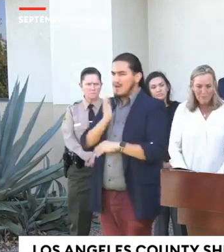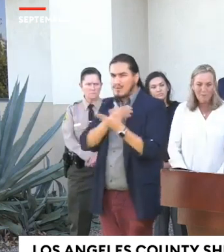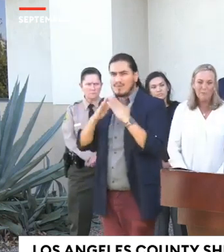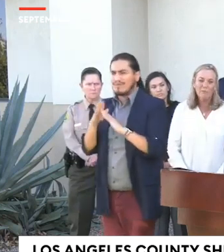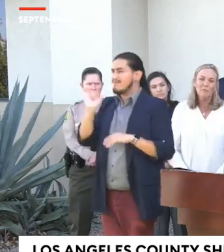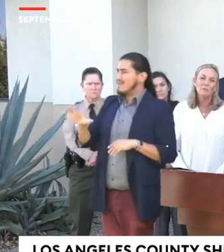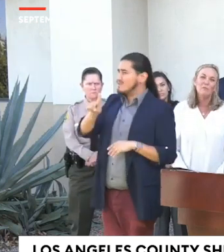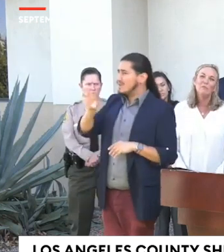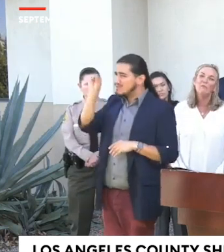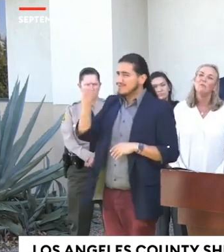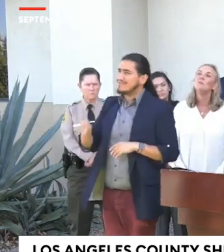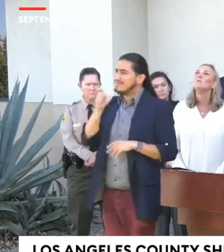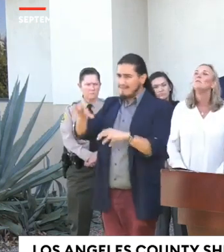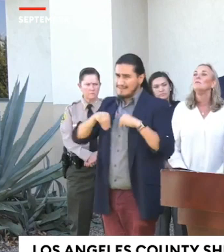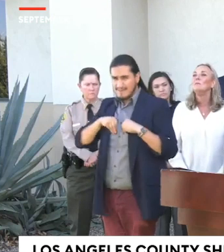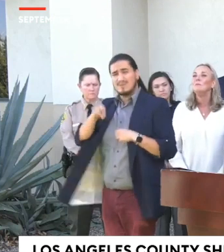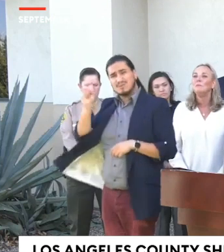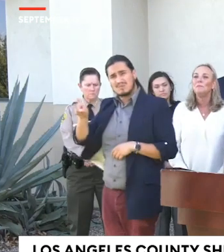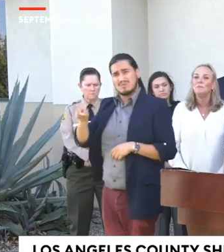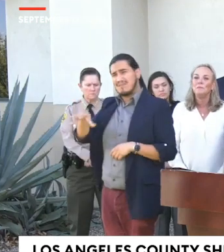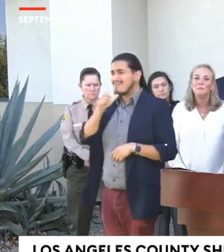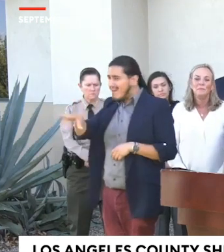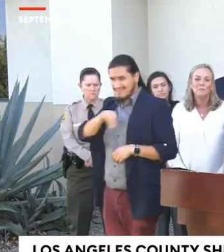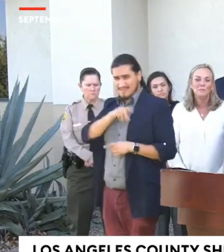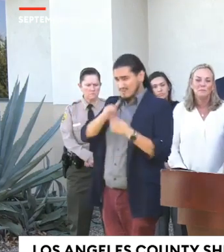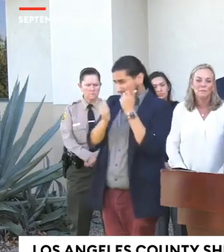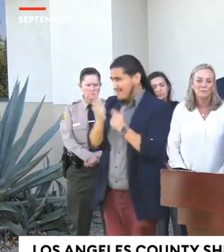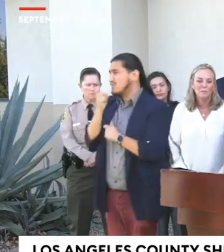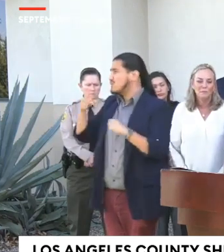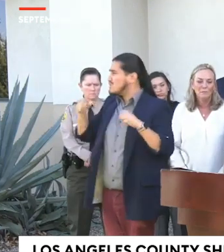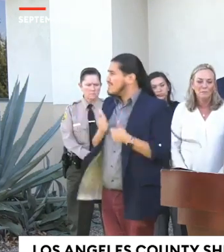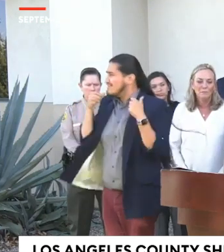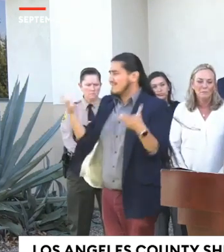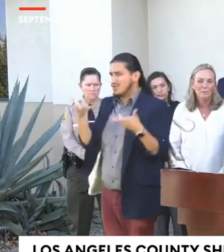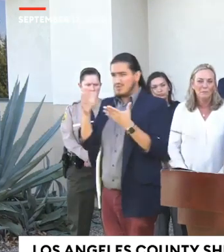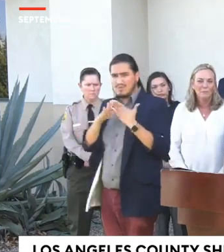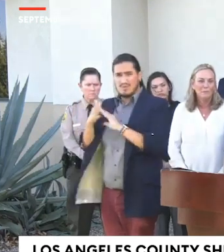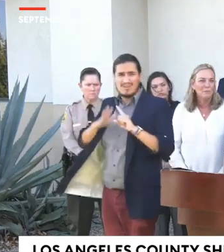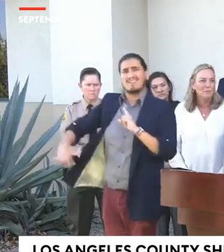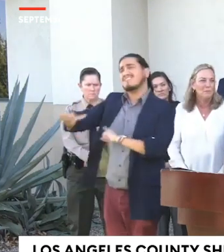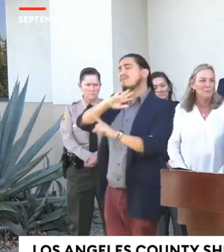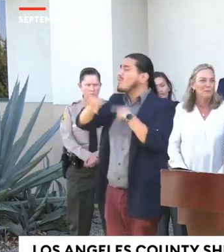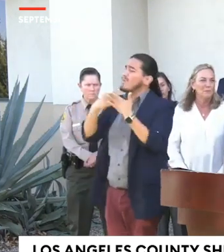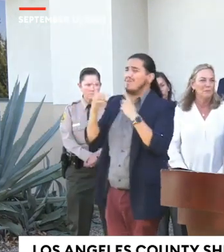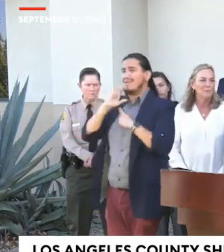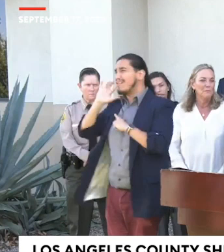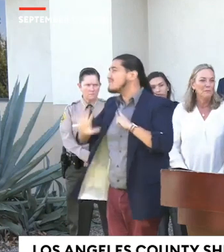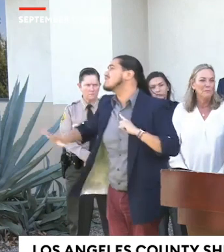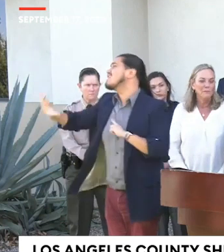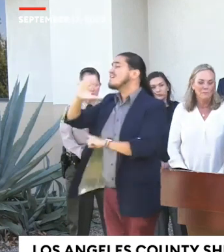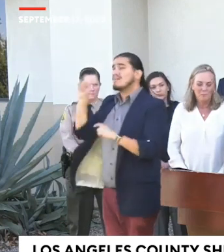100% unacceptable. And it should be unacceptable to everybody who lives in this community and really communities across the country